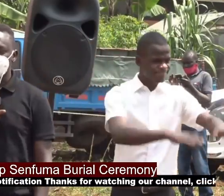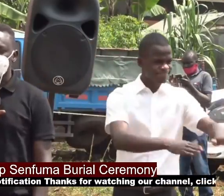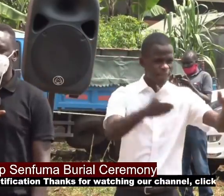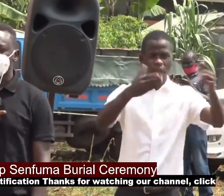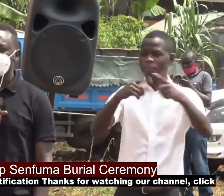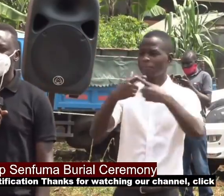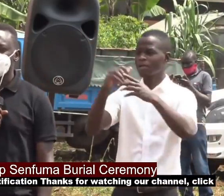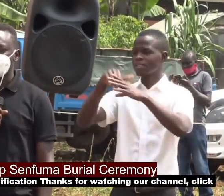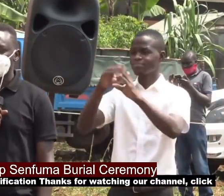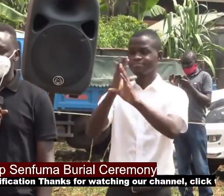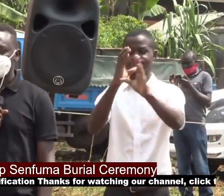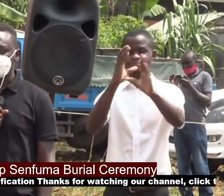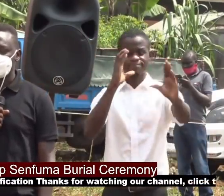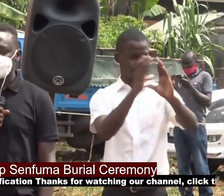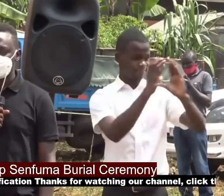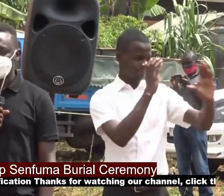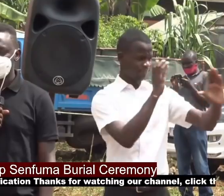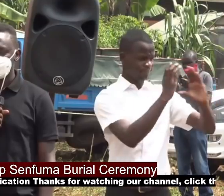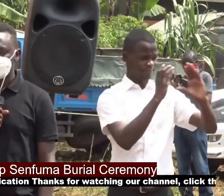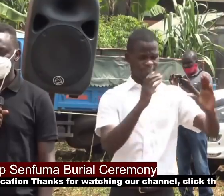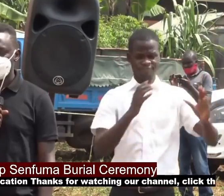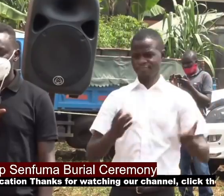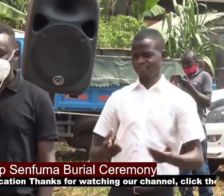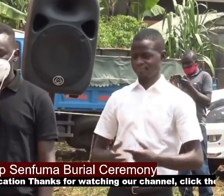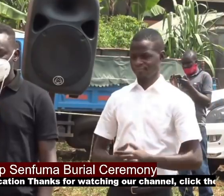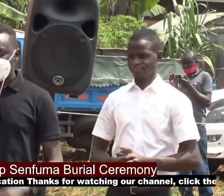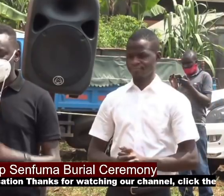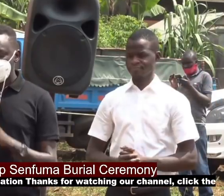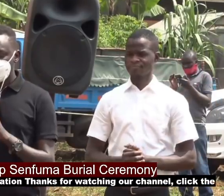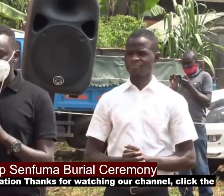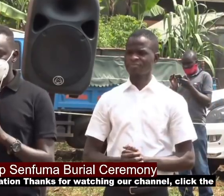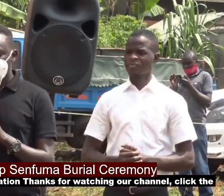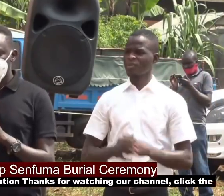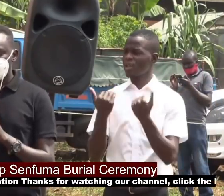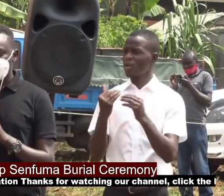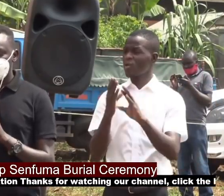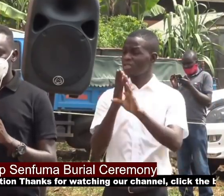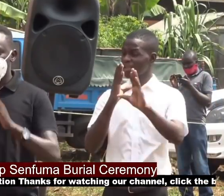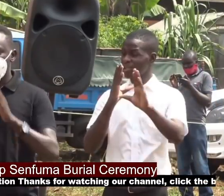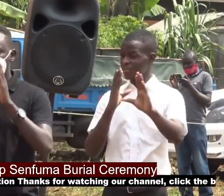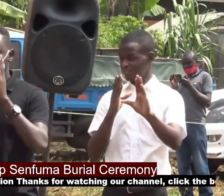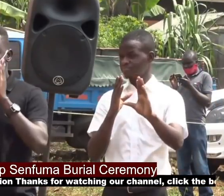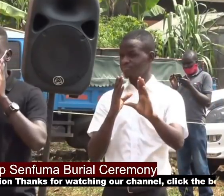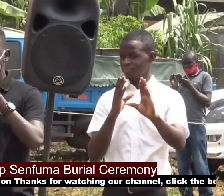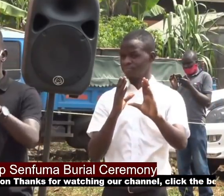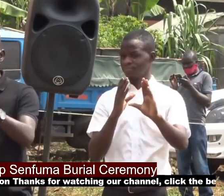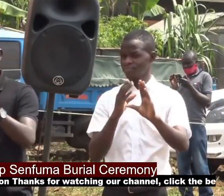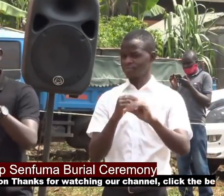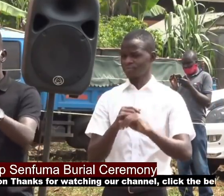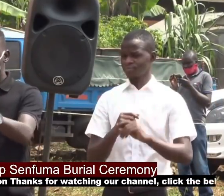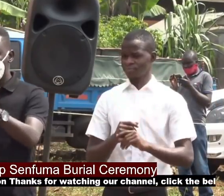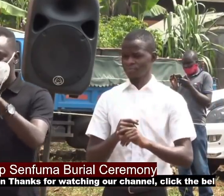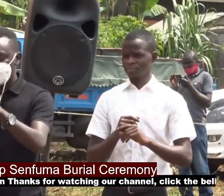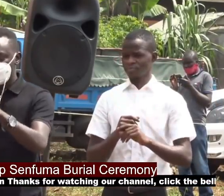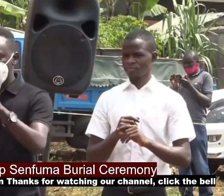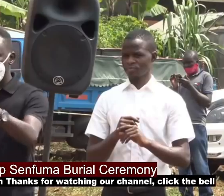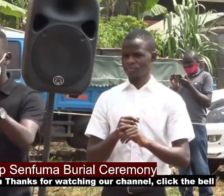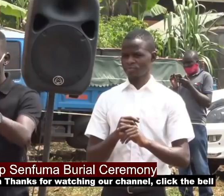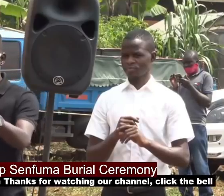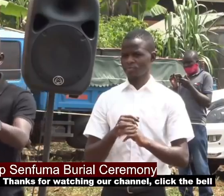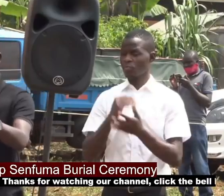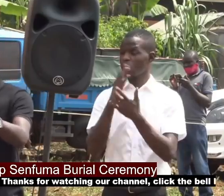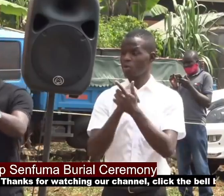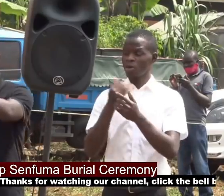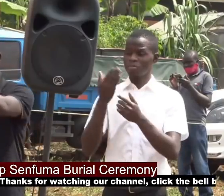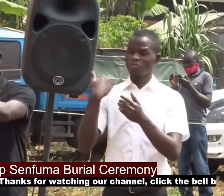When very many people had died and we were in a line. Line yeyo nga os twali